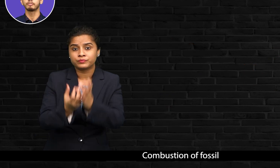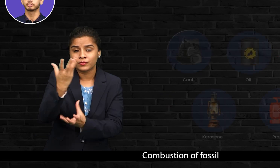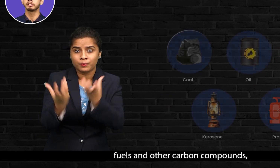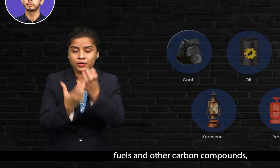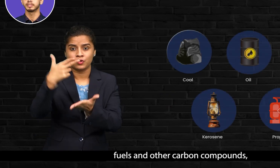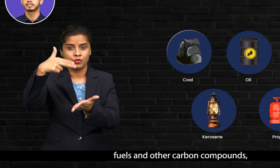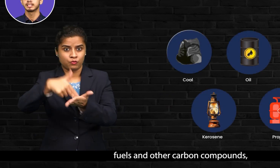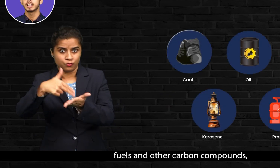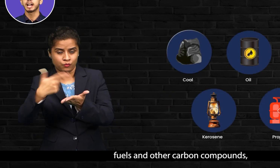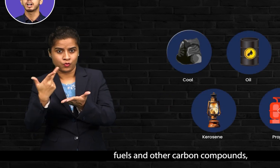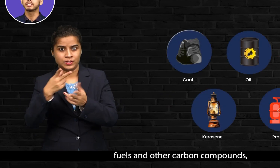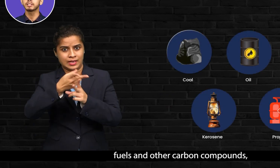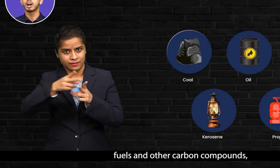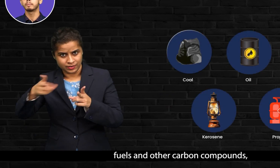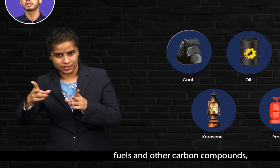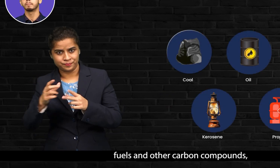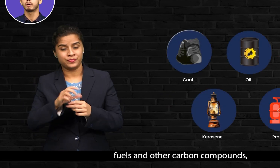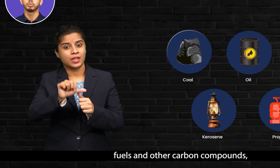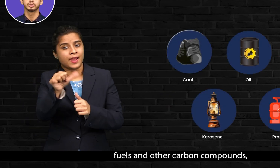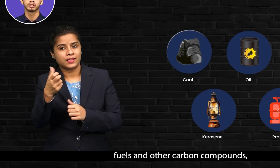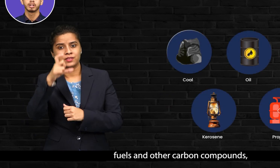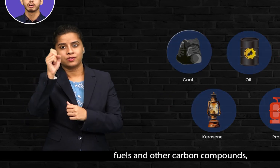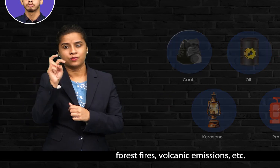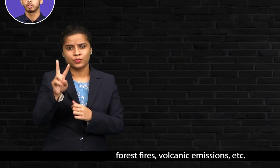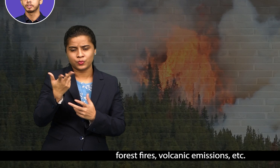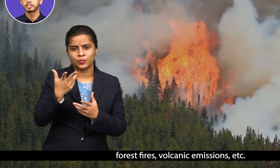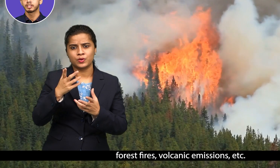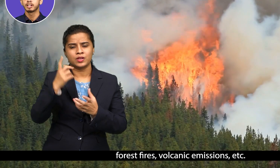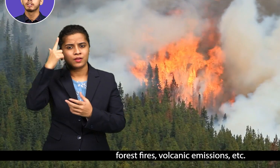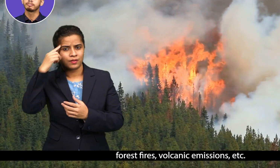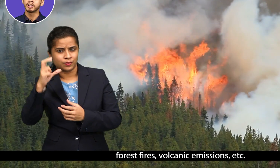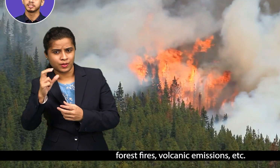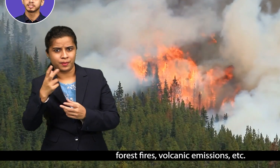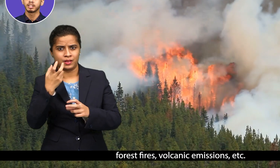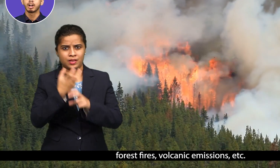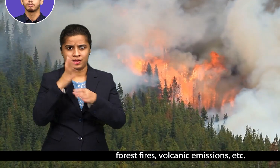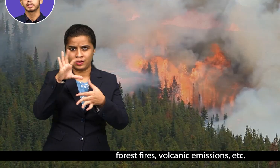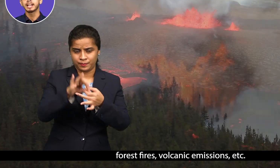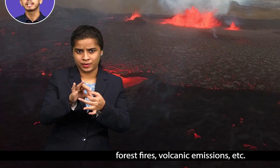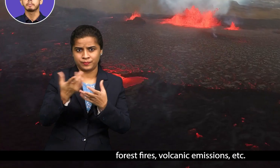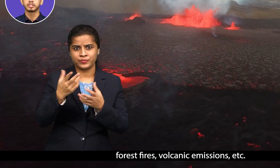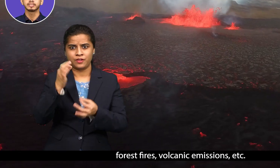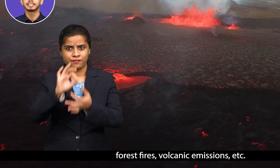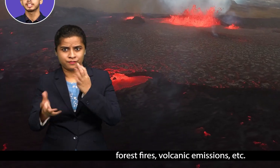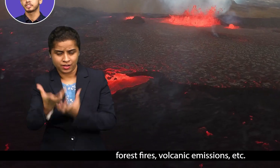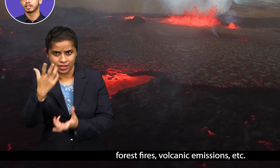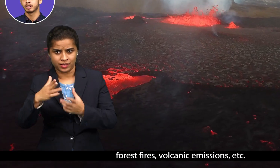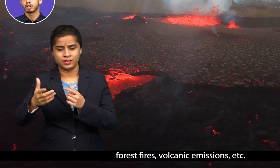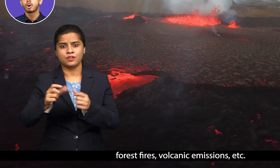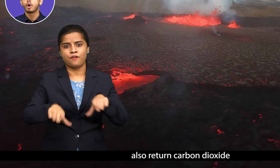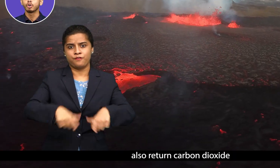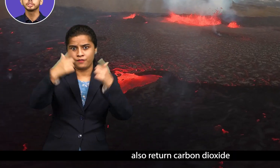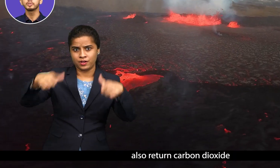Combustion of fossil fuels and other carbon compounds, forest, fires, volcanic emissions,